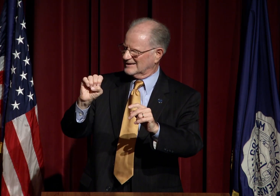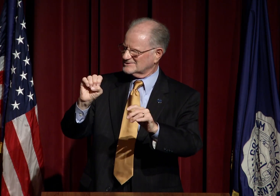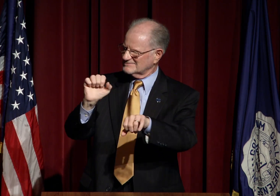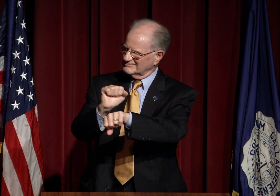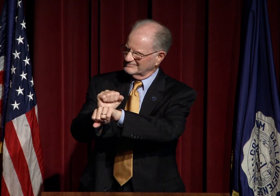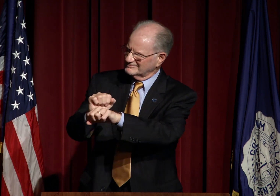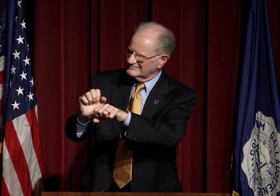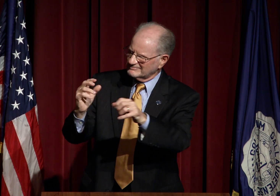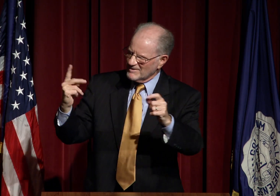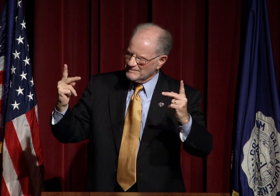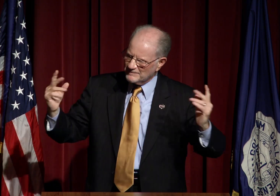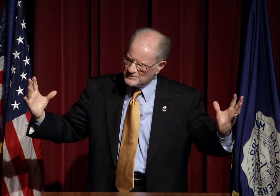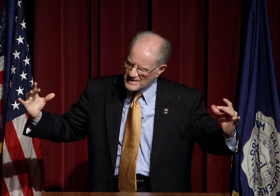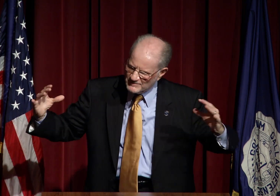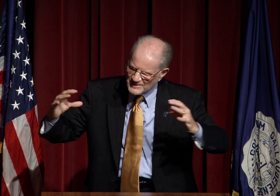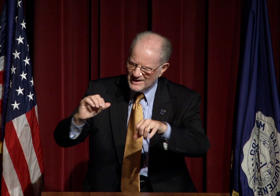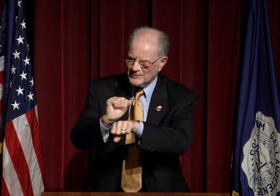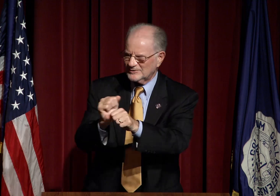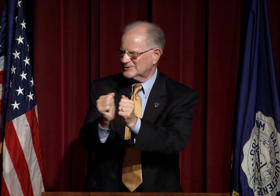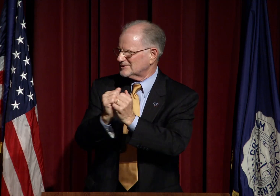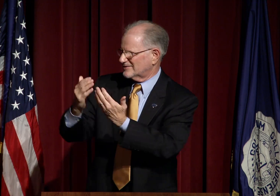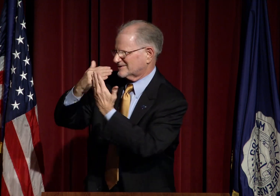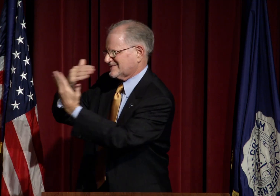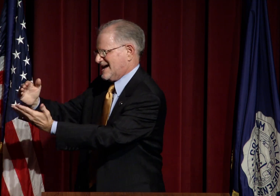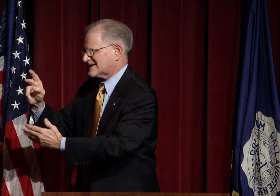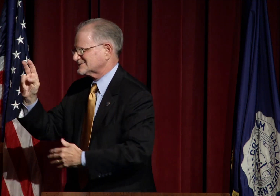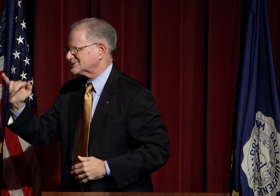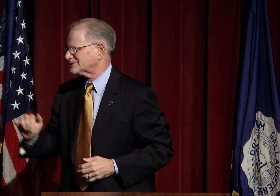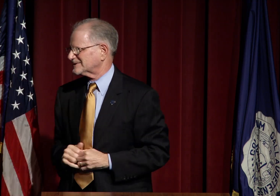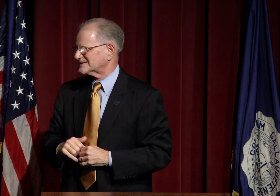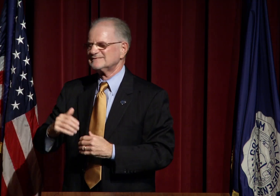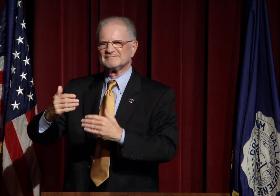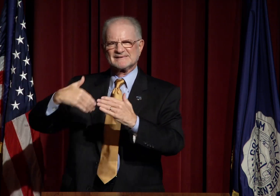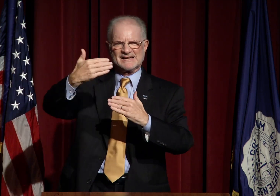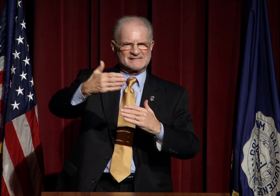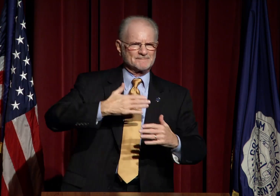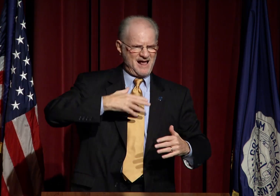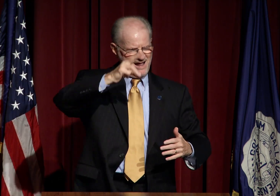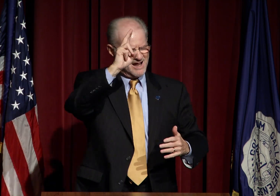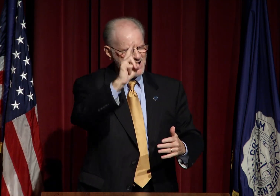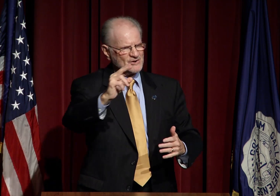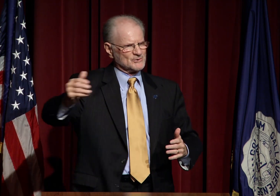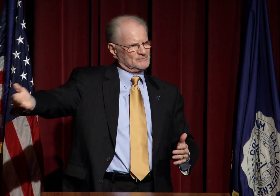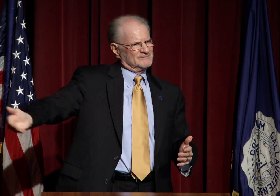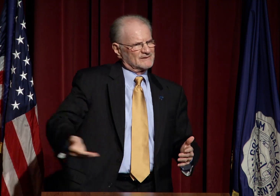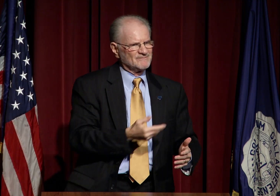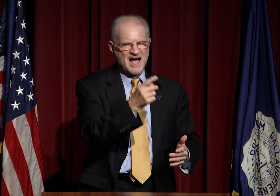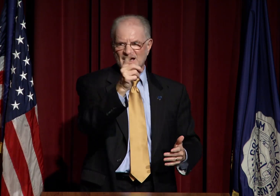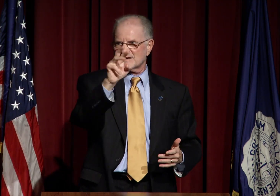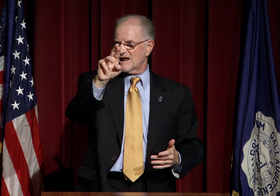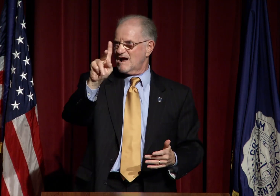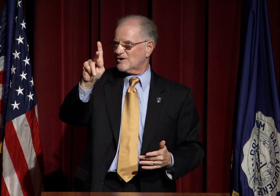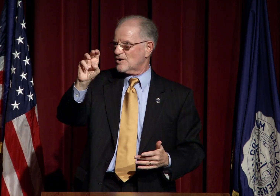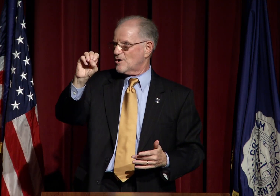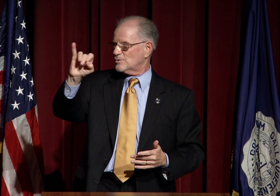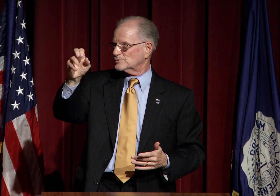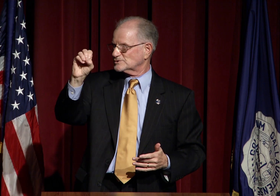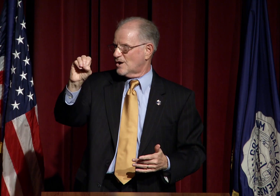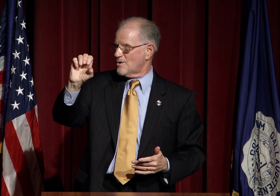We must always remember that it takes a village, and we must all come together. Now it's my